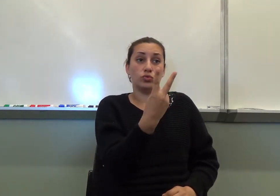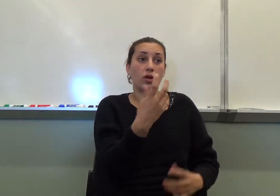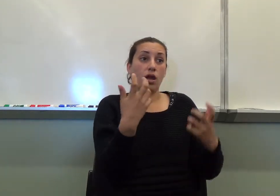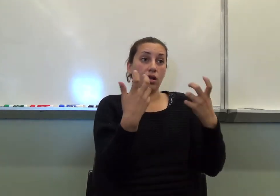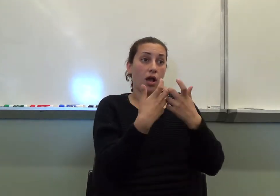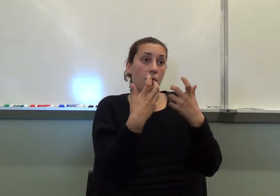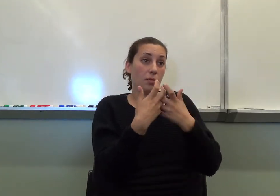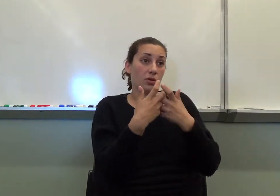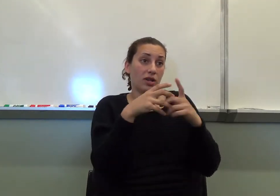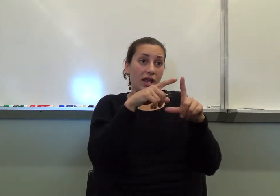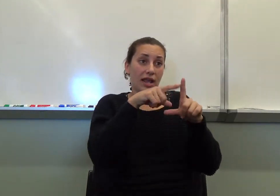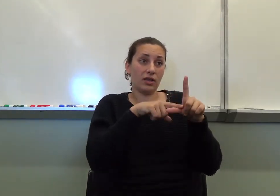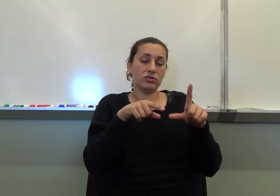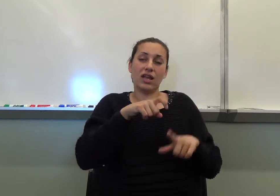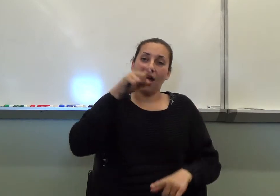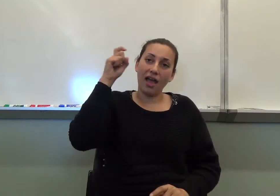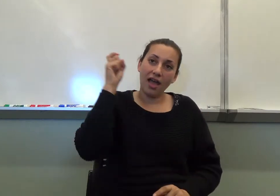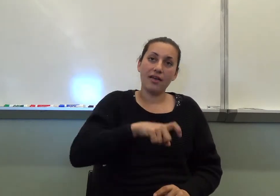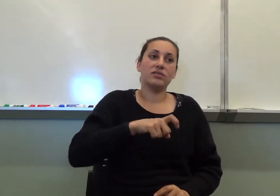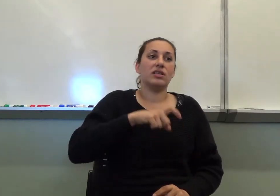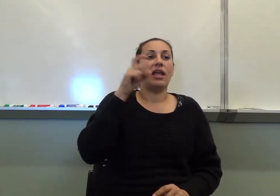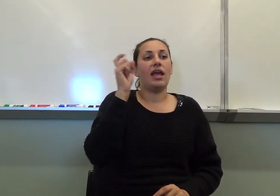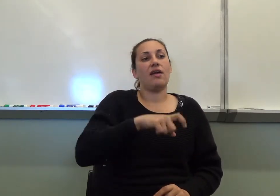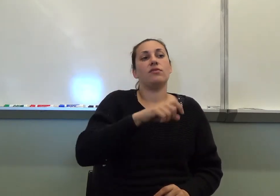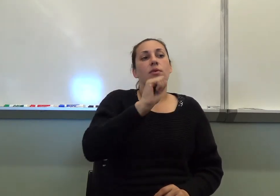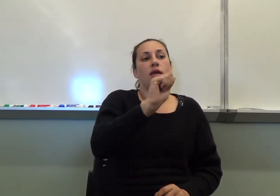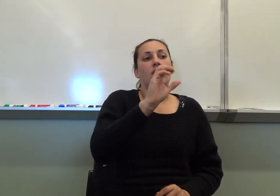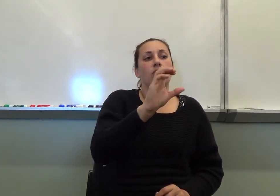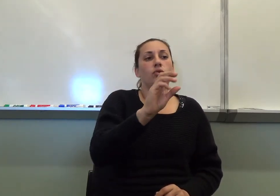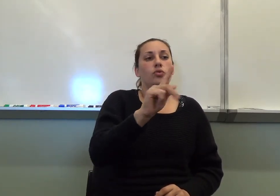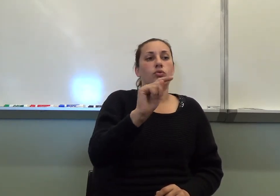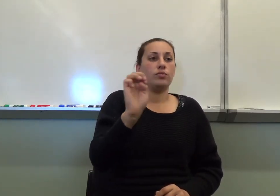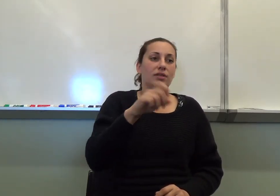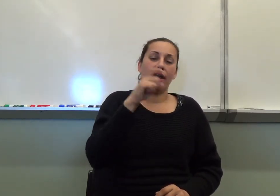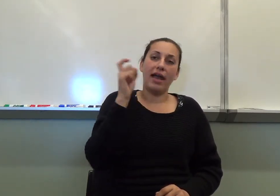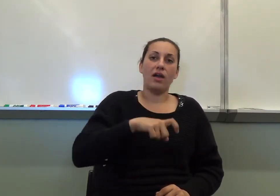angles have to be acute. That's correct.